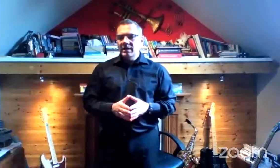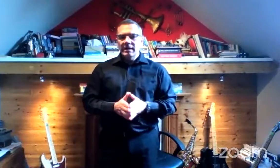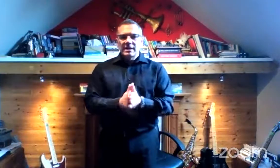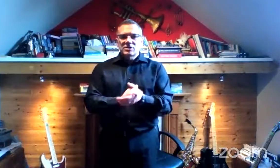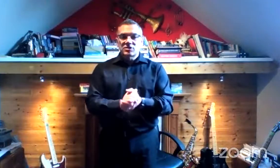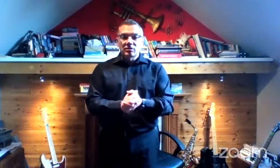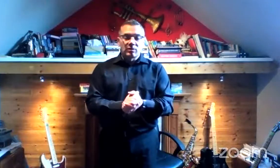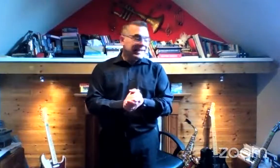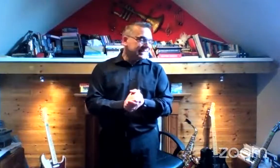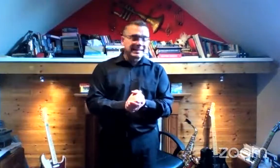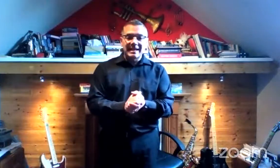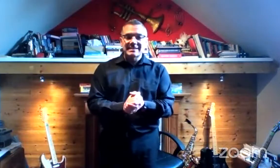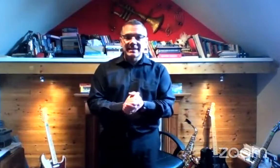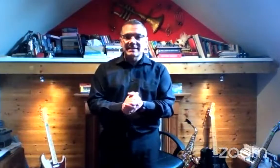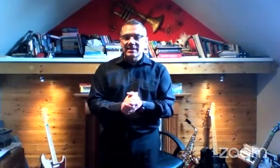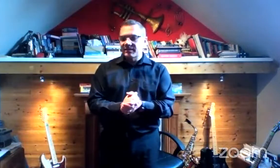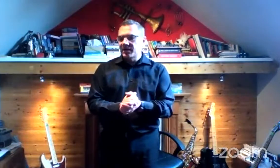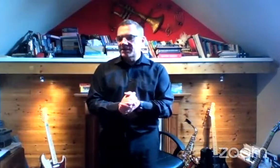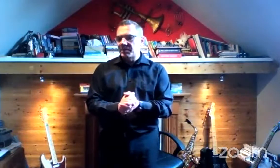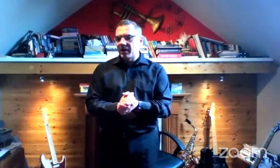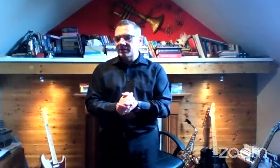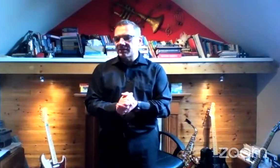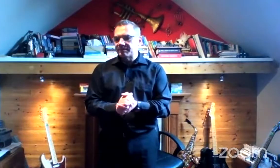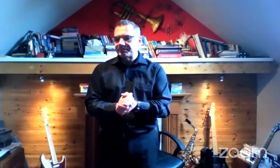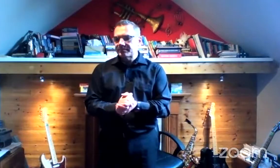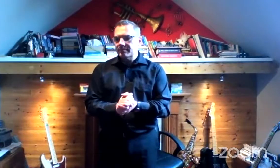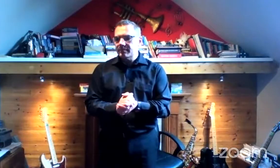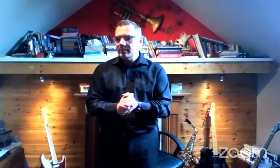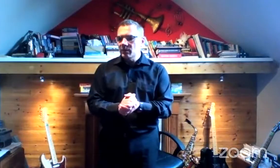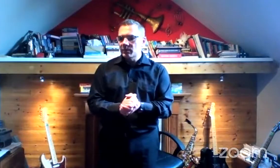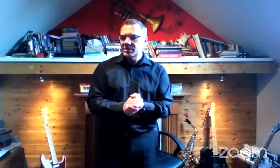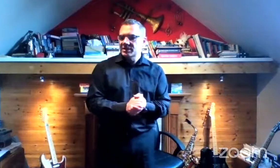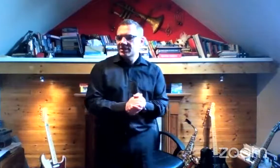Okay, so let's listen to the first part, which is,